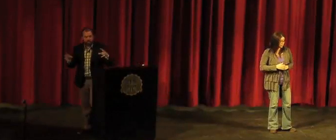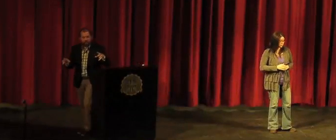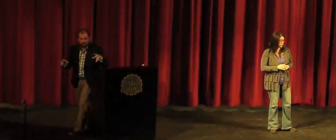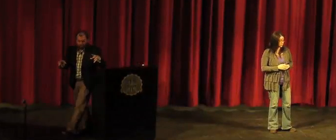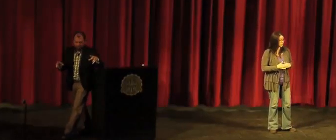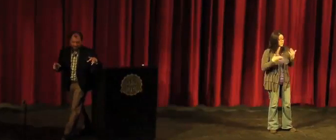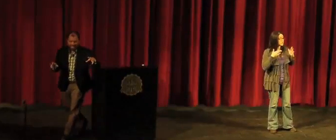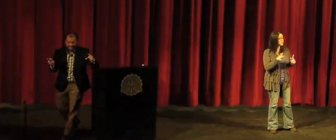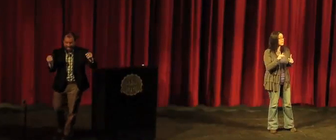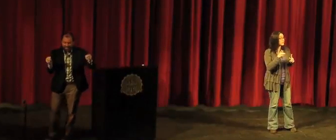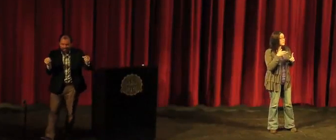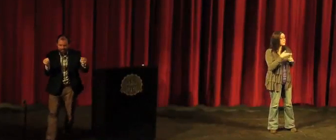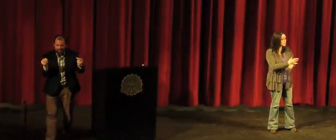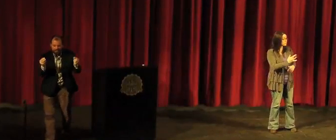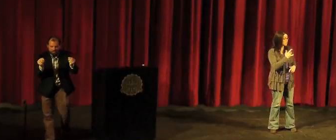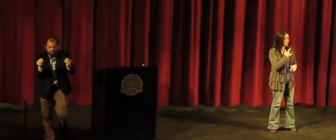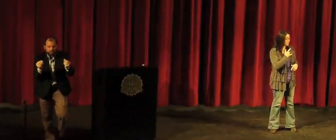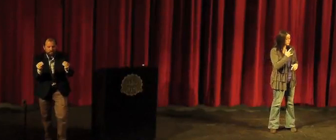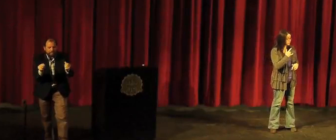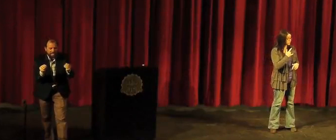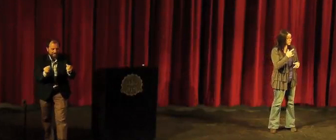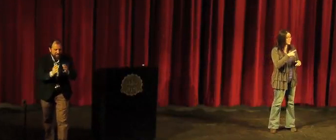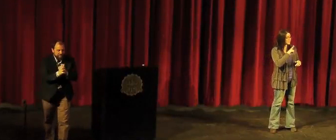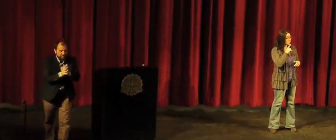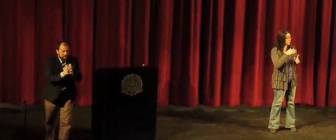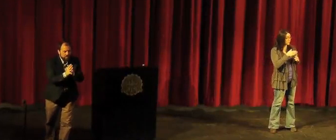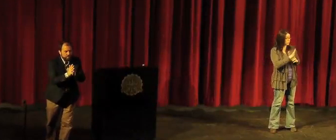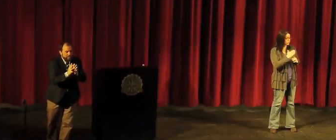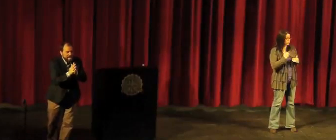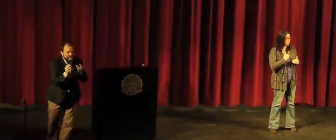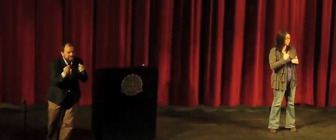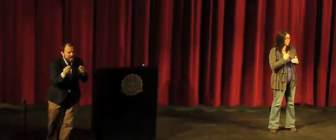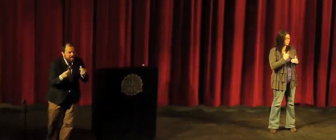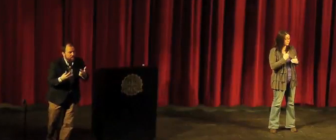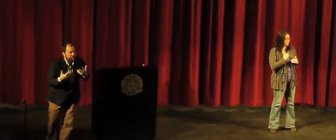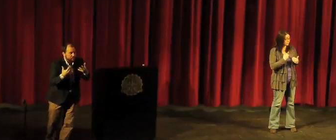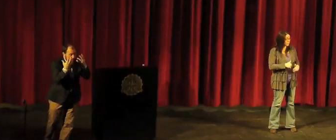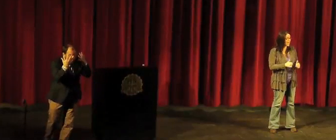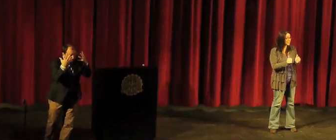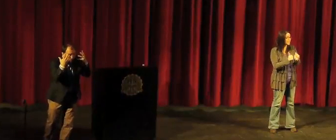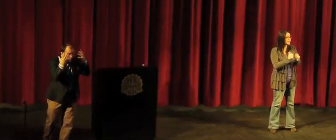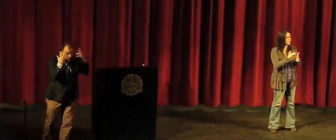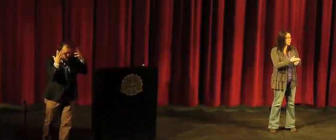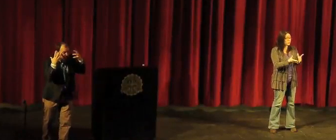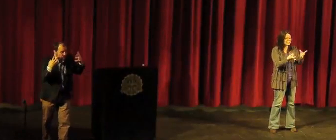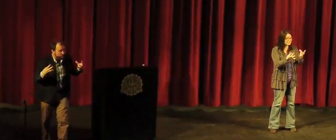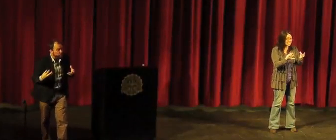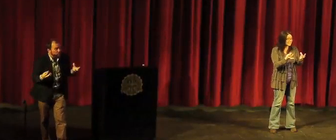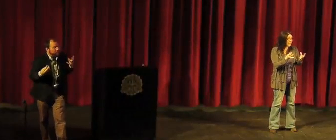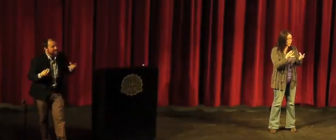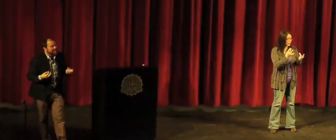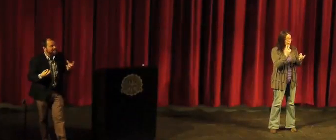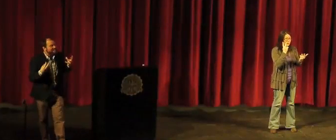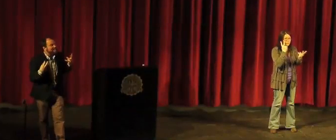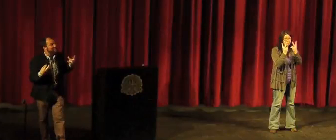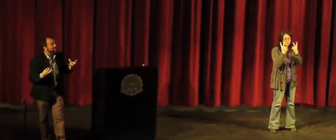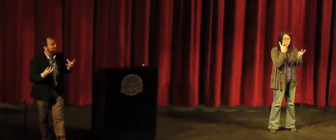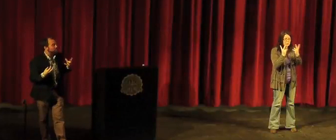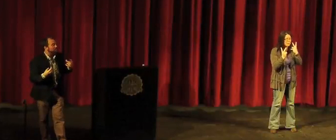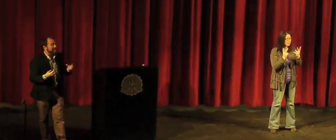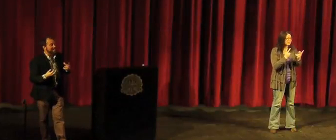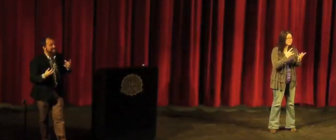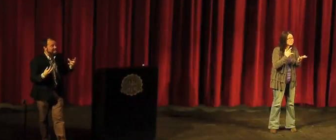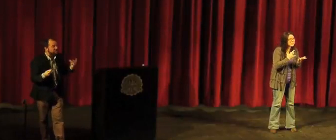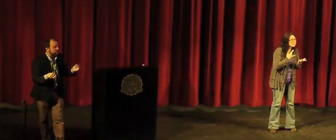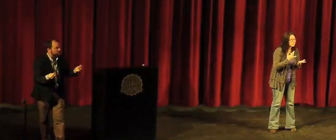to your heart is actually through your body, through tactile, visceral, visual,